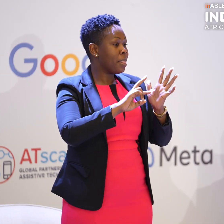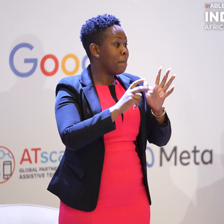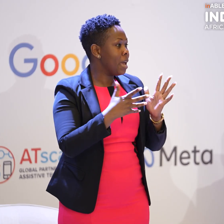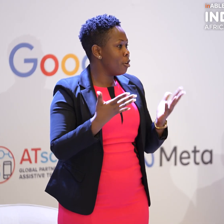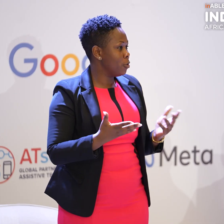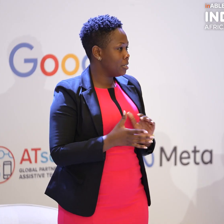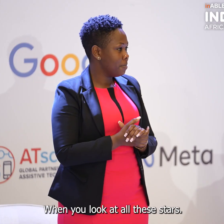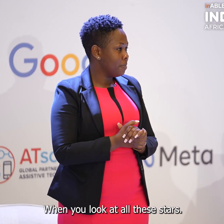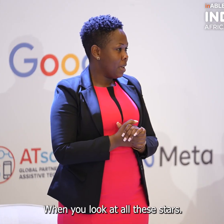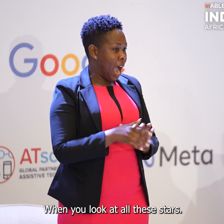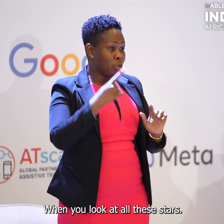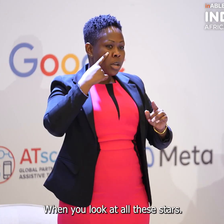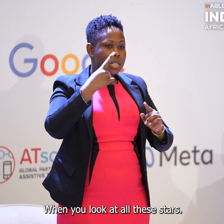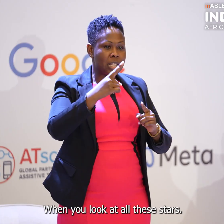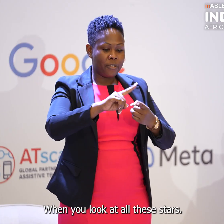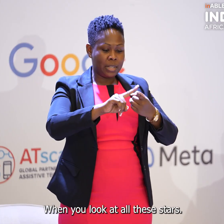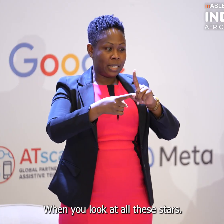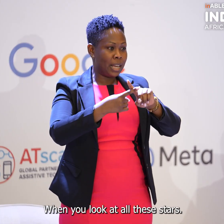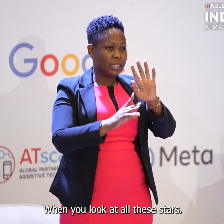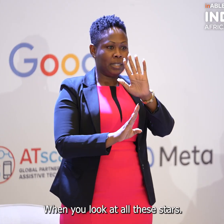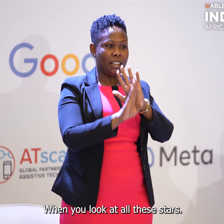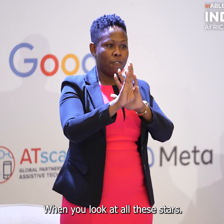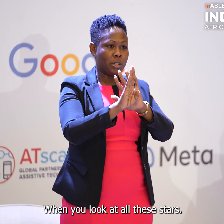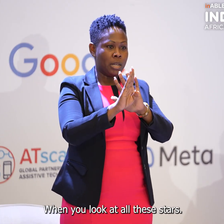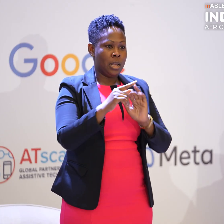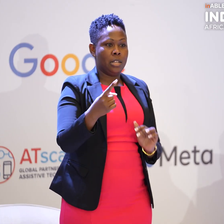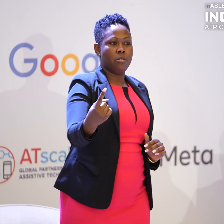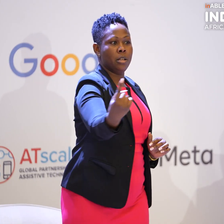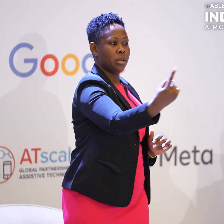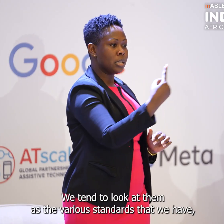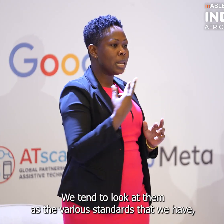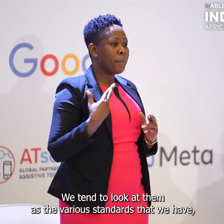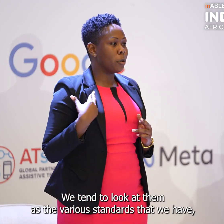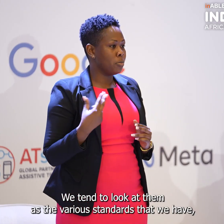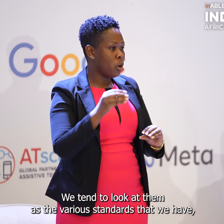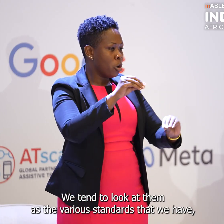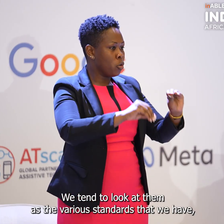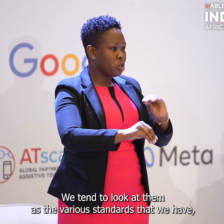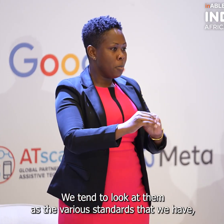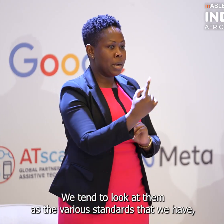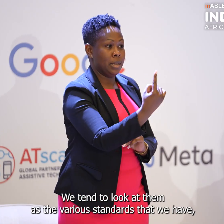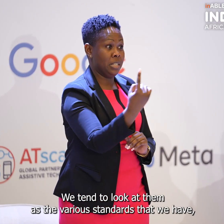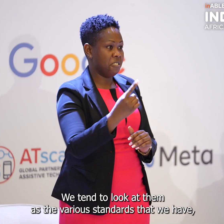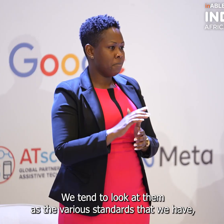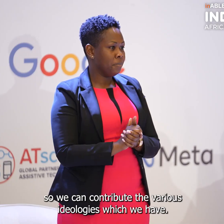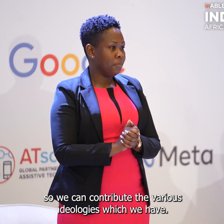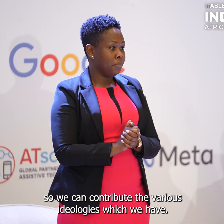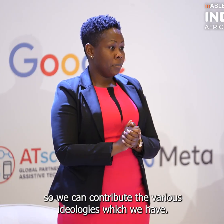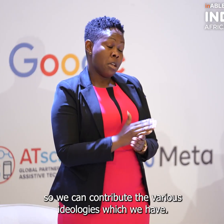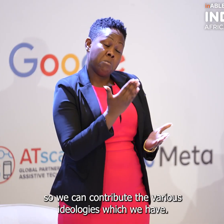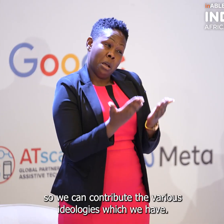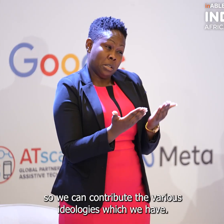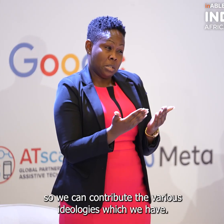When you look at all these stars, we tend to look at them as the various standards that we have.